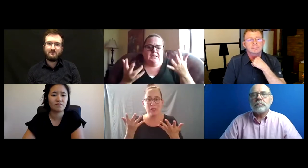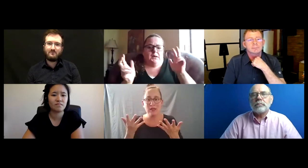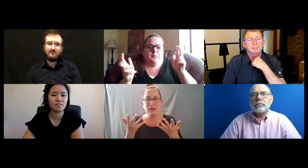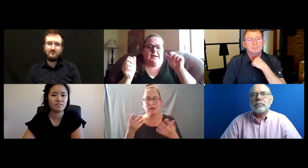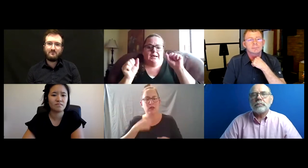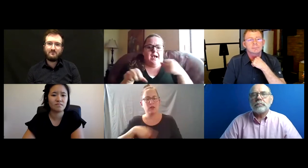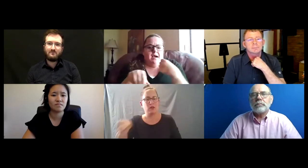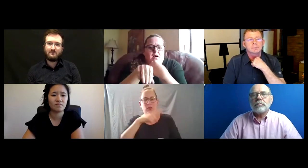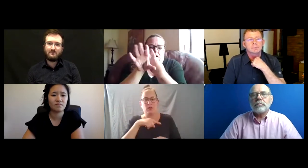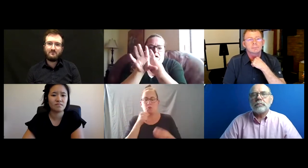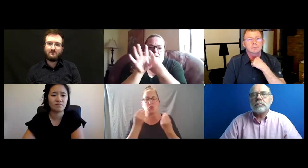hit,